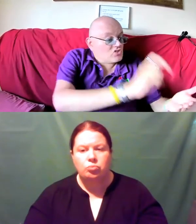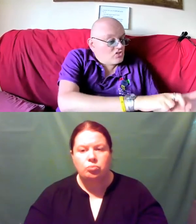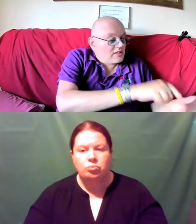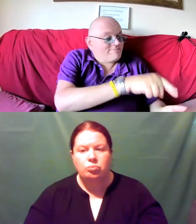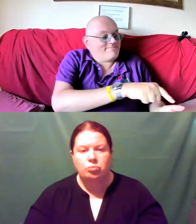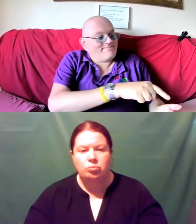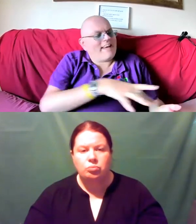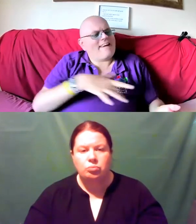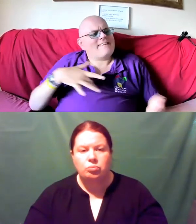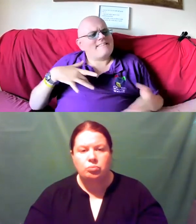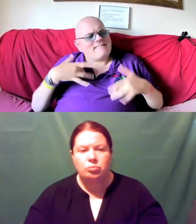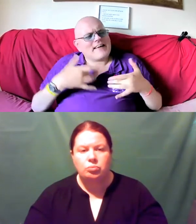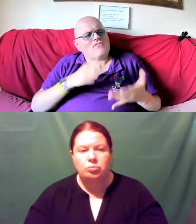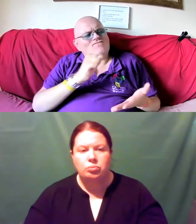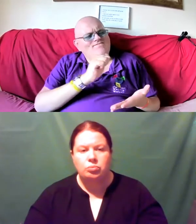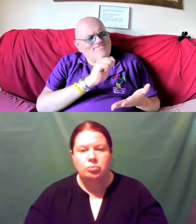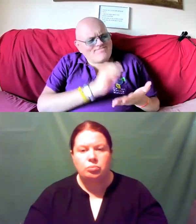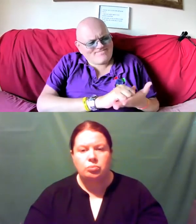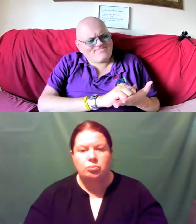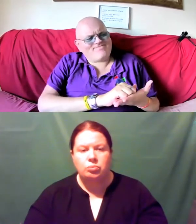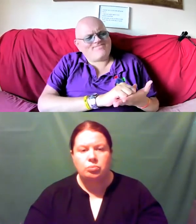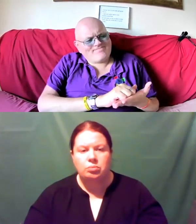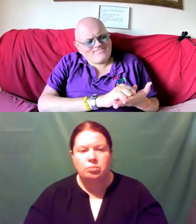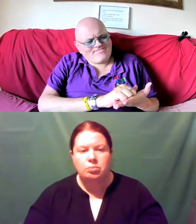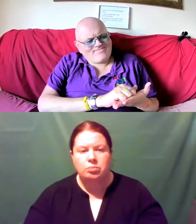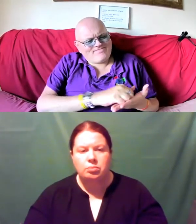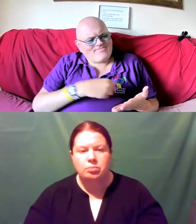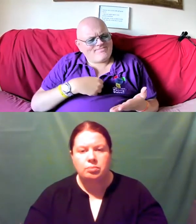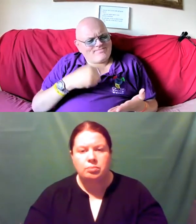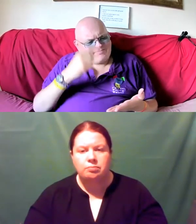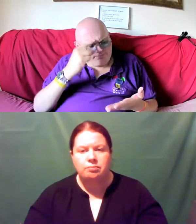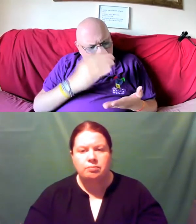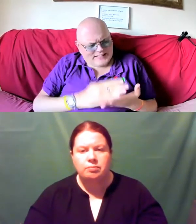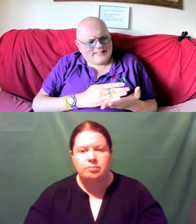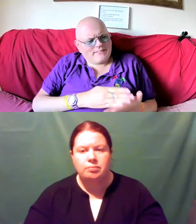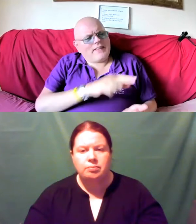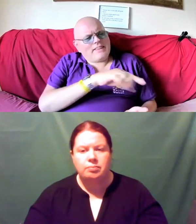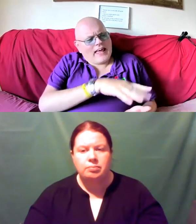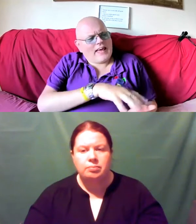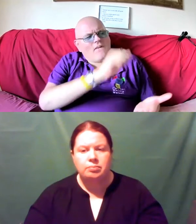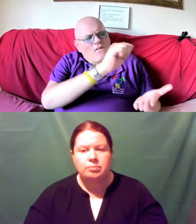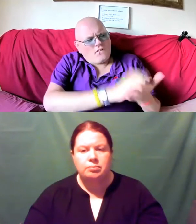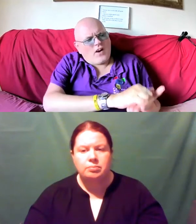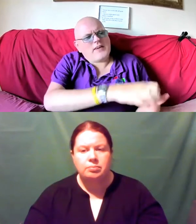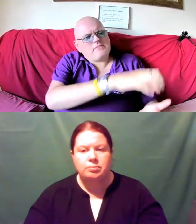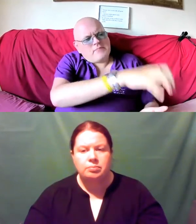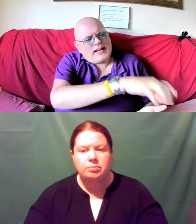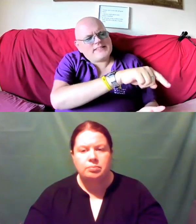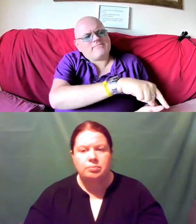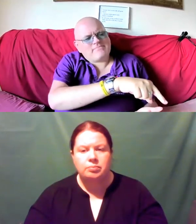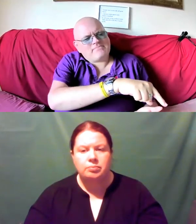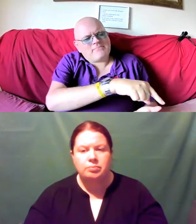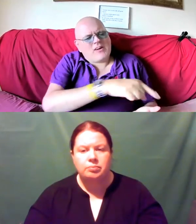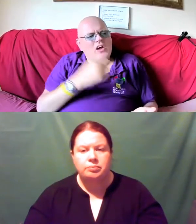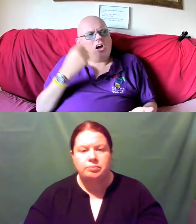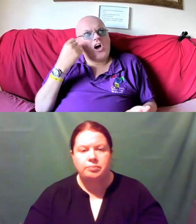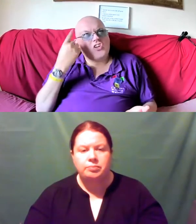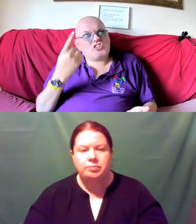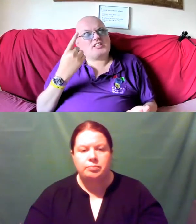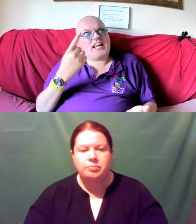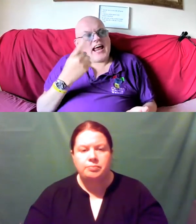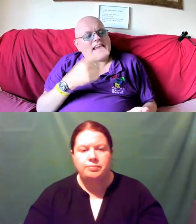felt like the right thing to do. I believed I was in the right place. And I came to understand that I was in the right